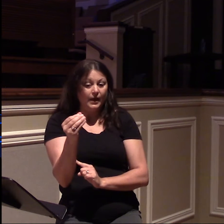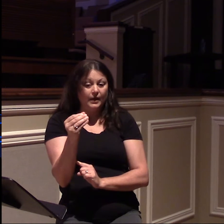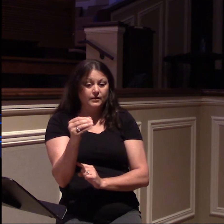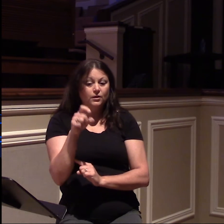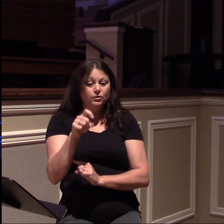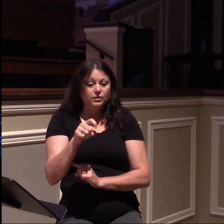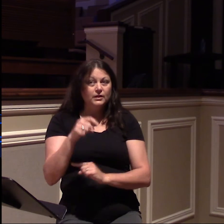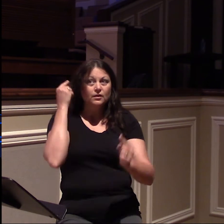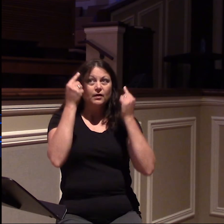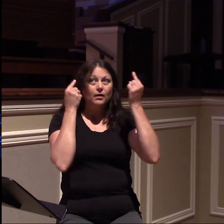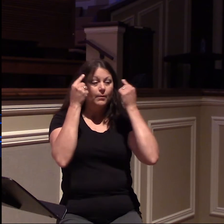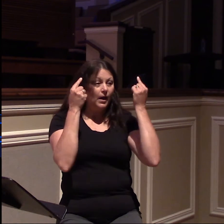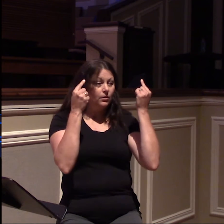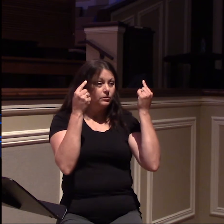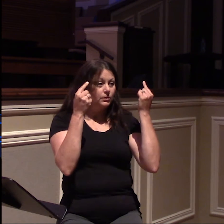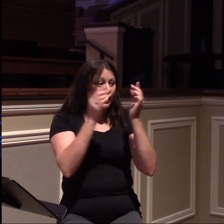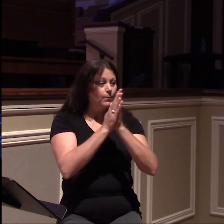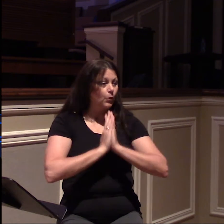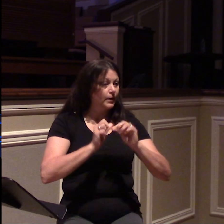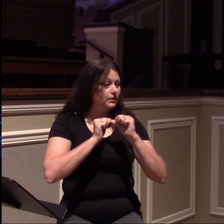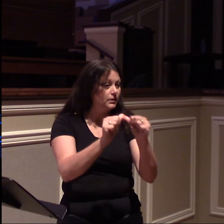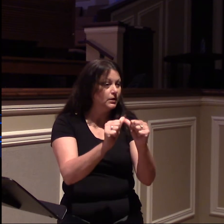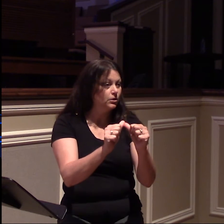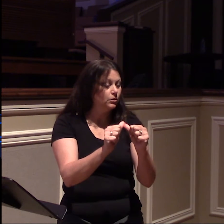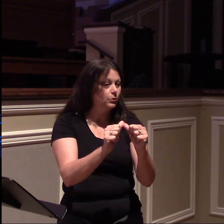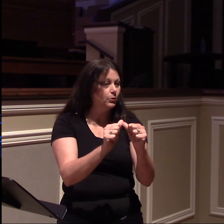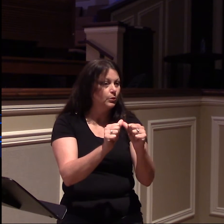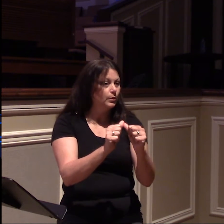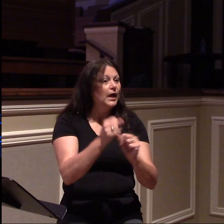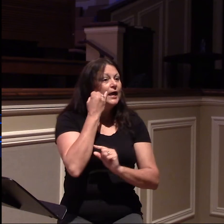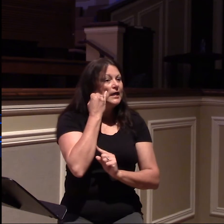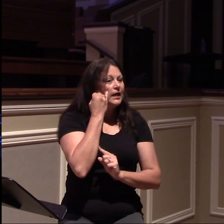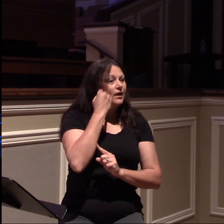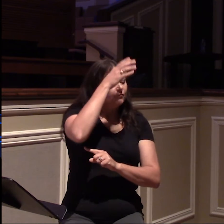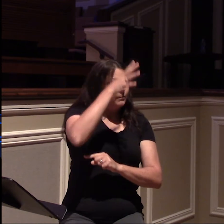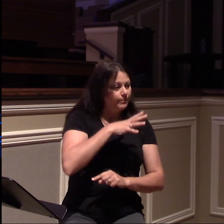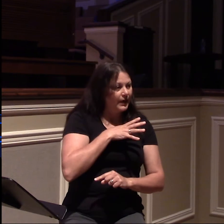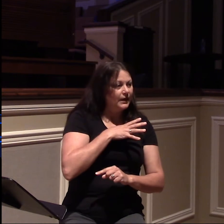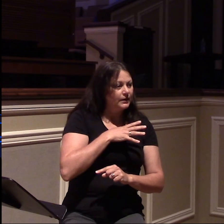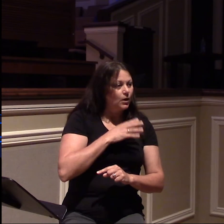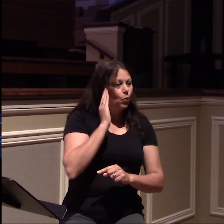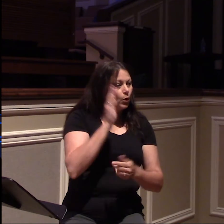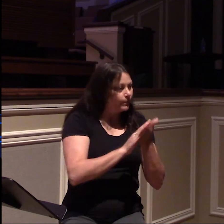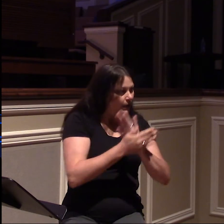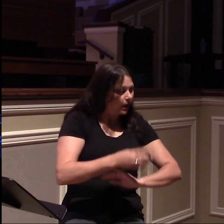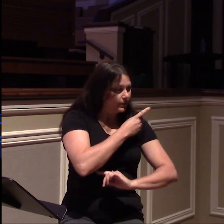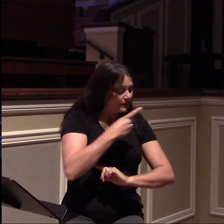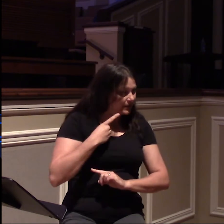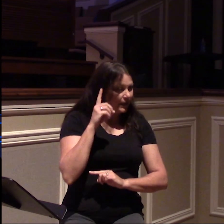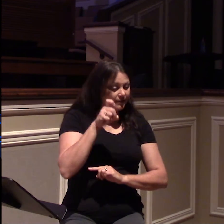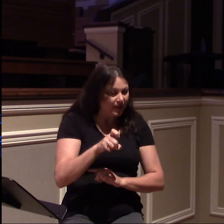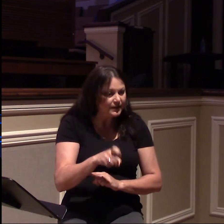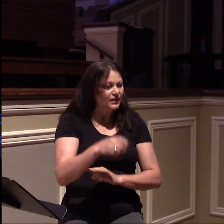the first one is that men who should serve us as deacons ought to be sound in their doctrine. They ought to know the gospel and be able to articulate